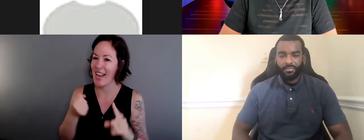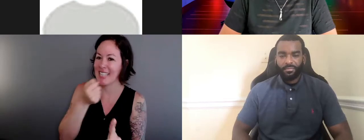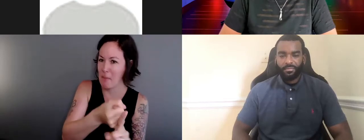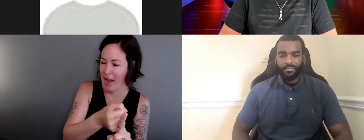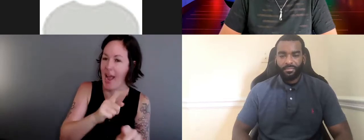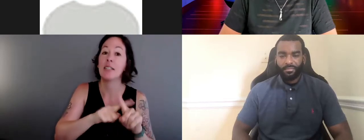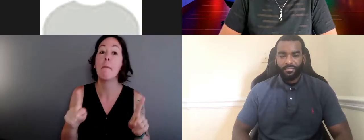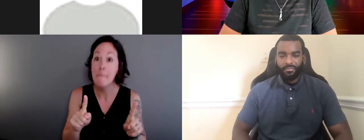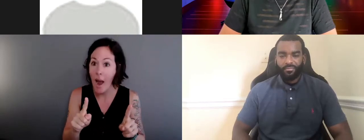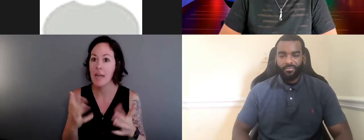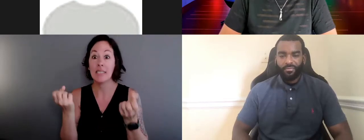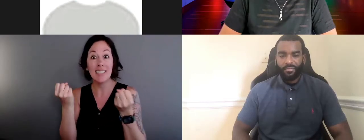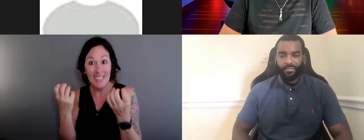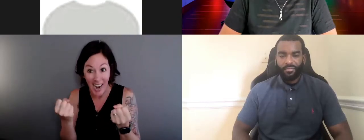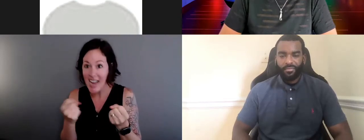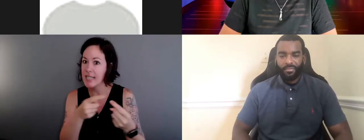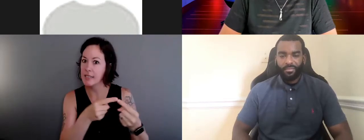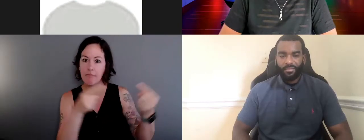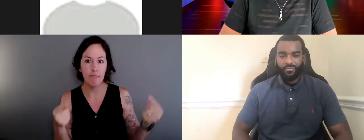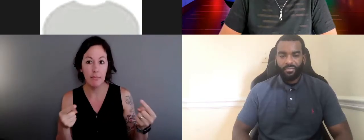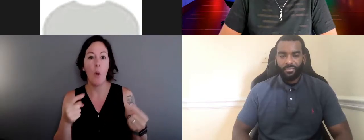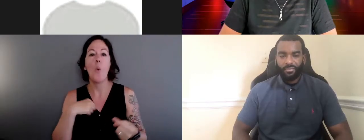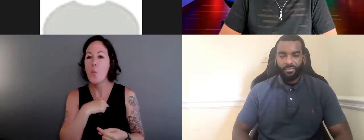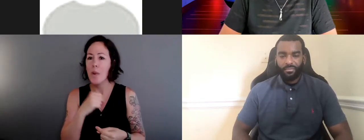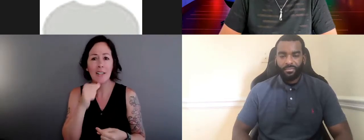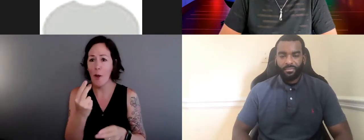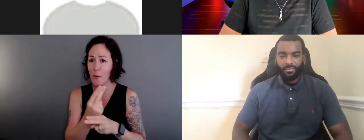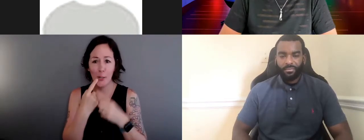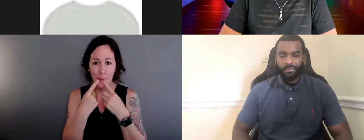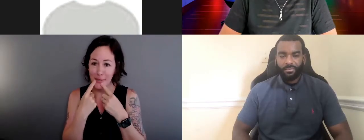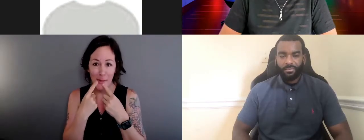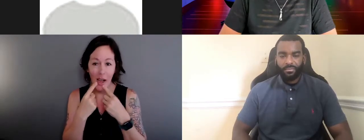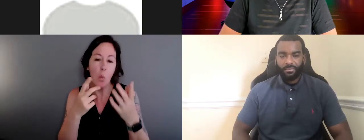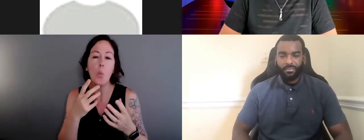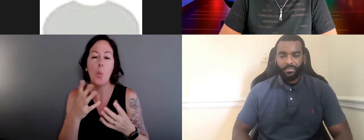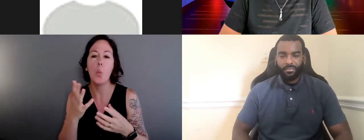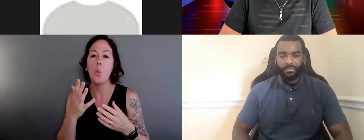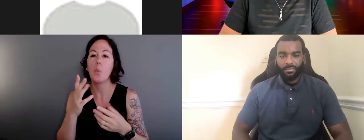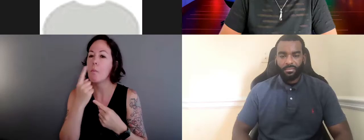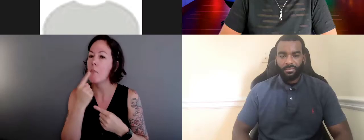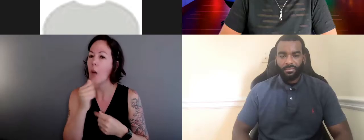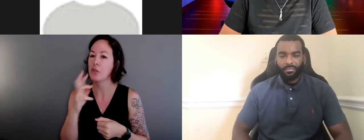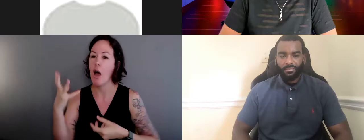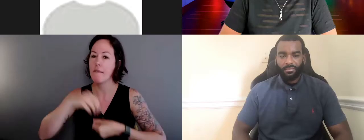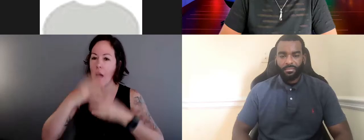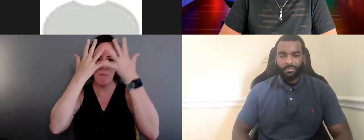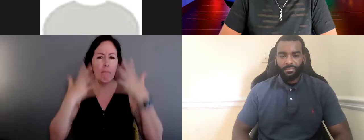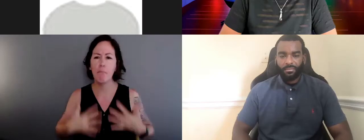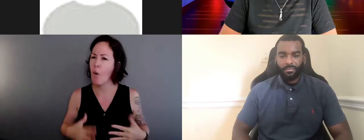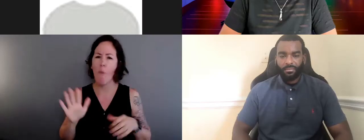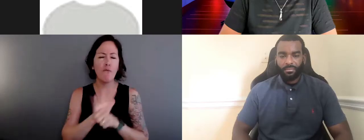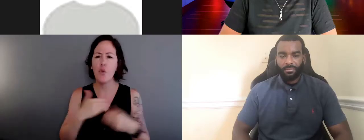so it may not be as impacted by Zoom. And American Sign Language